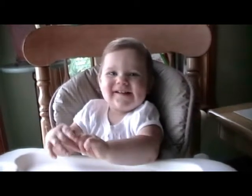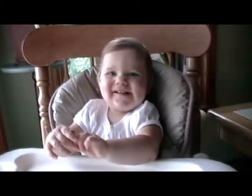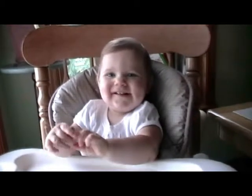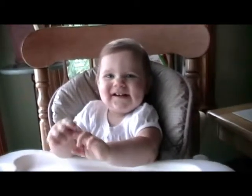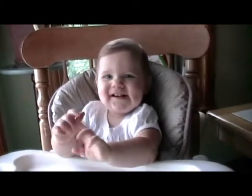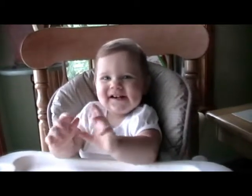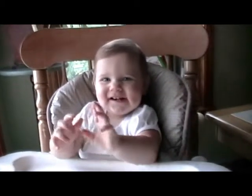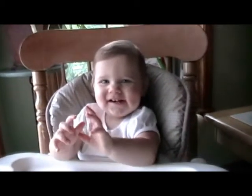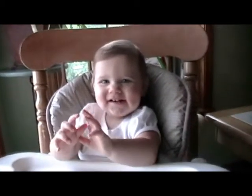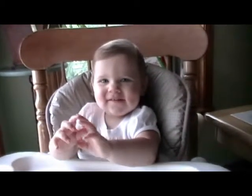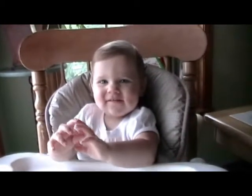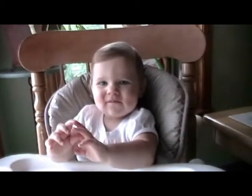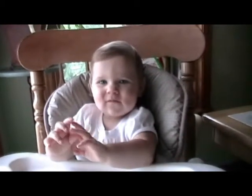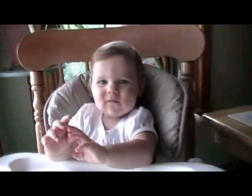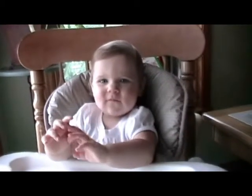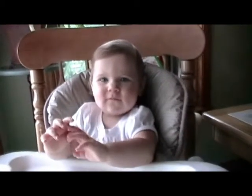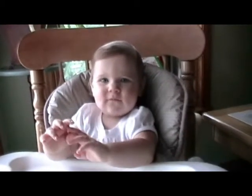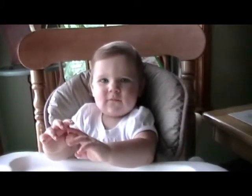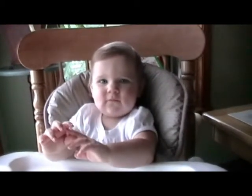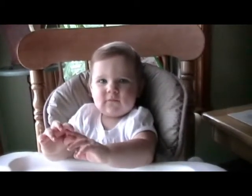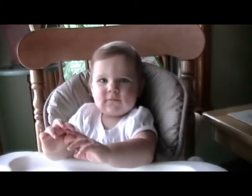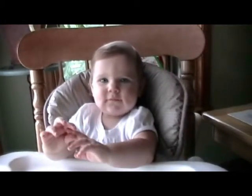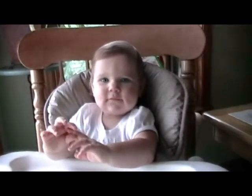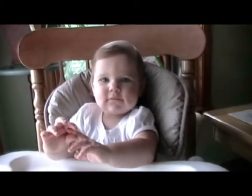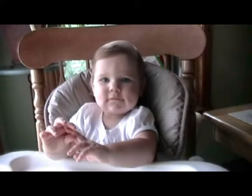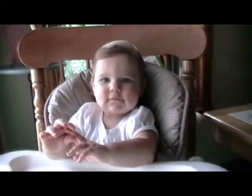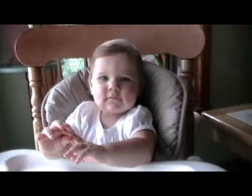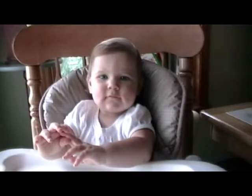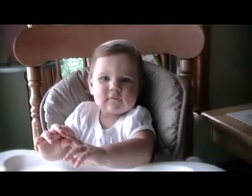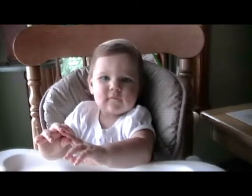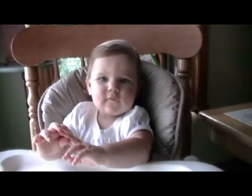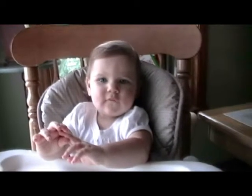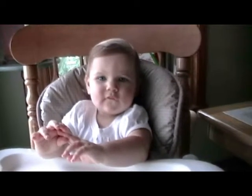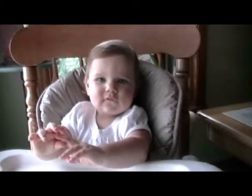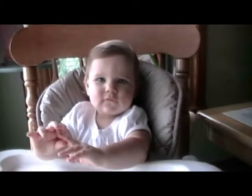Cheese. Very good. Can you say daddy?